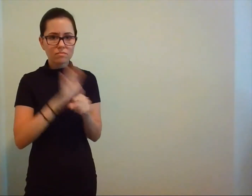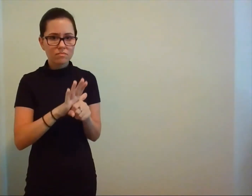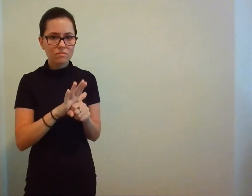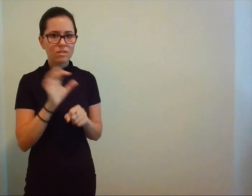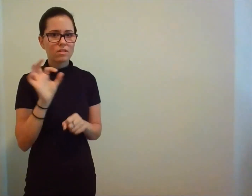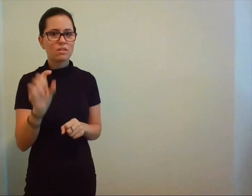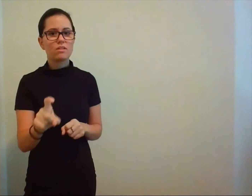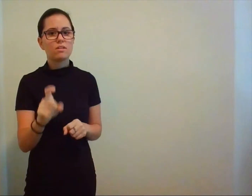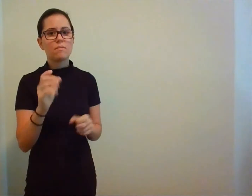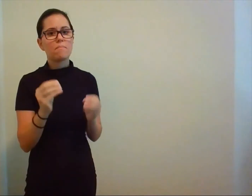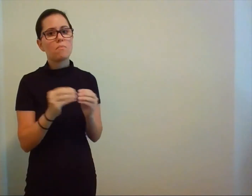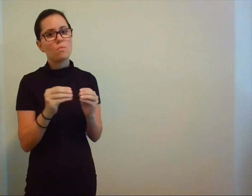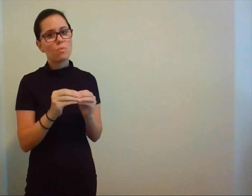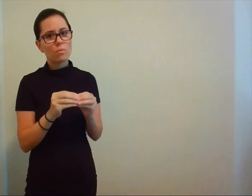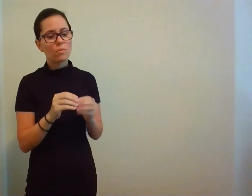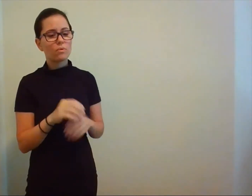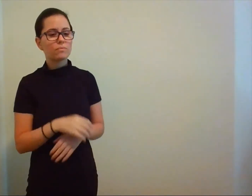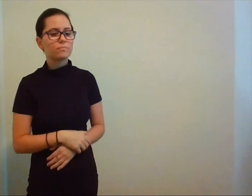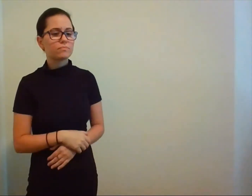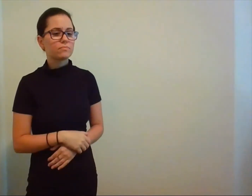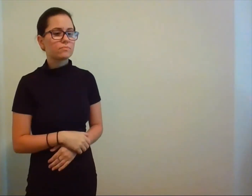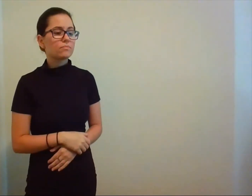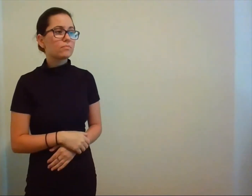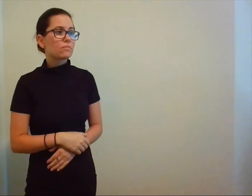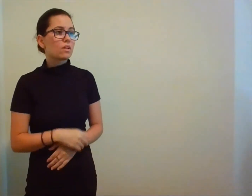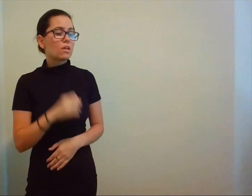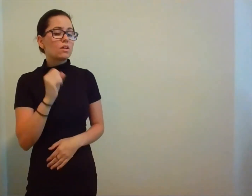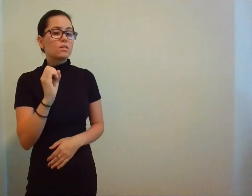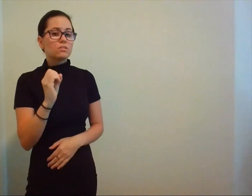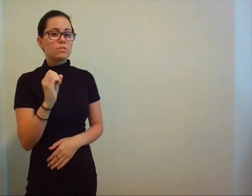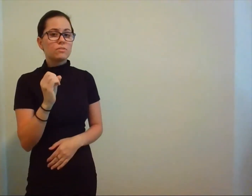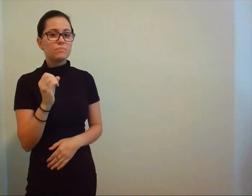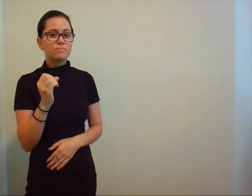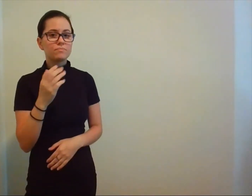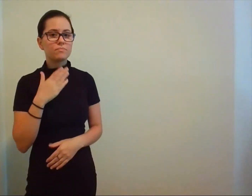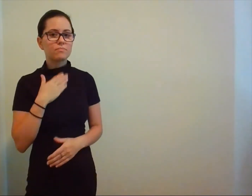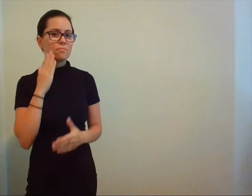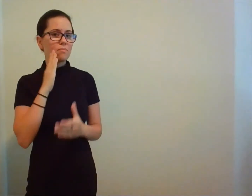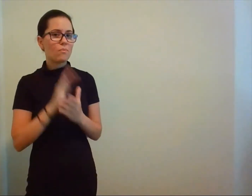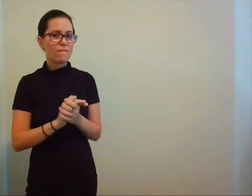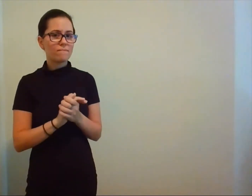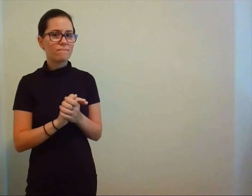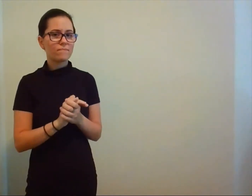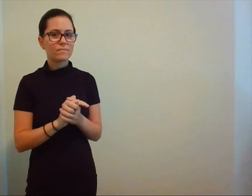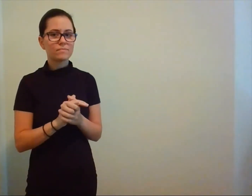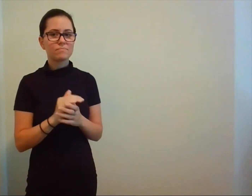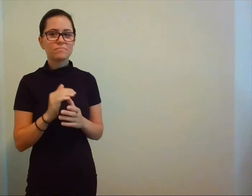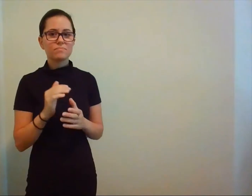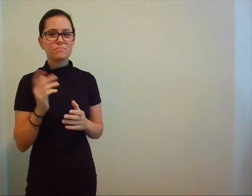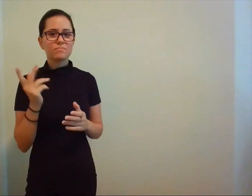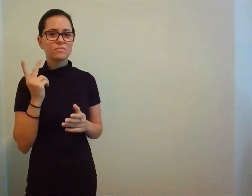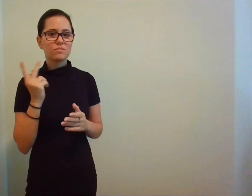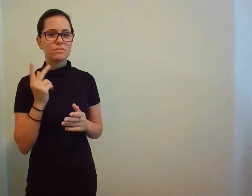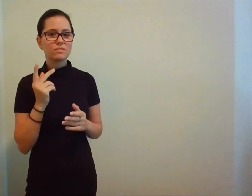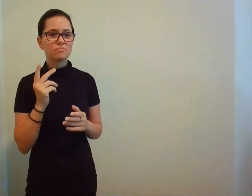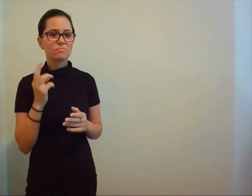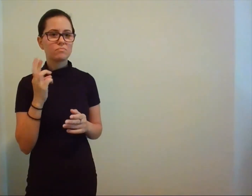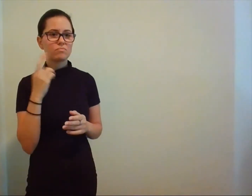meet her as she's leaving, and I hold out the window. Lay's sour cream and cheddar chips. So we get